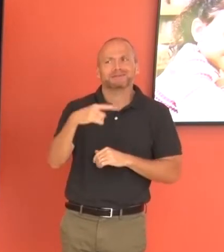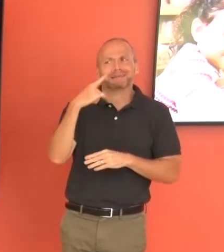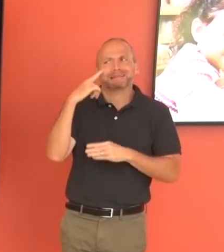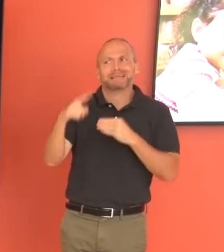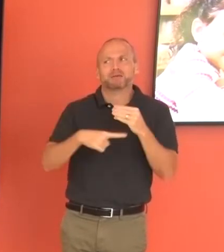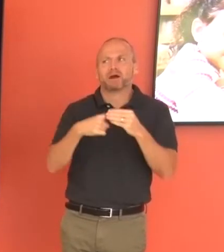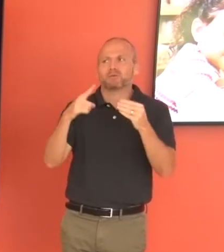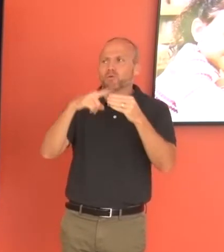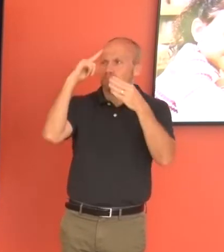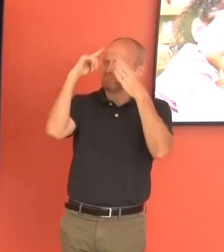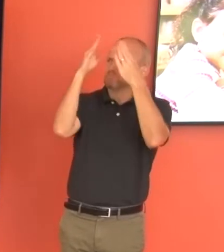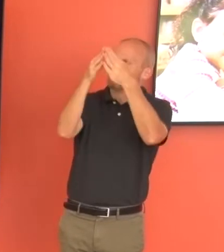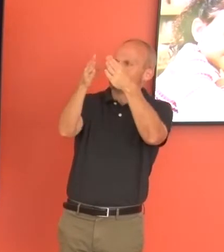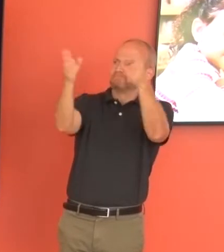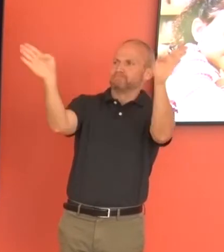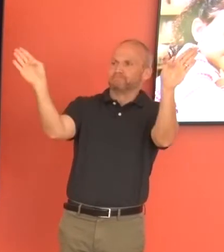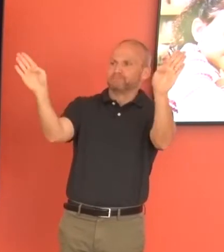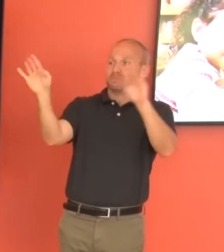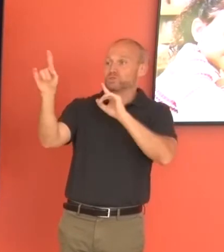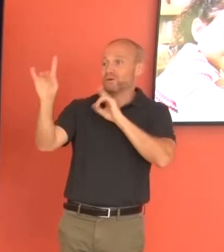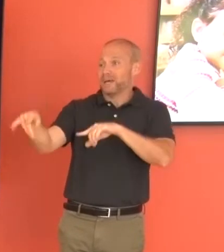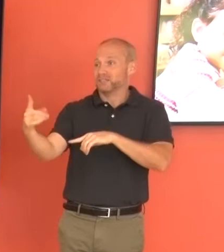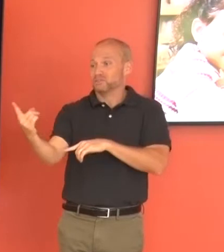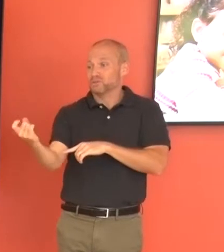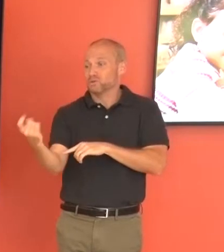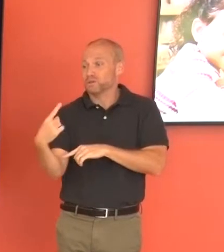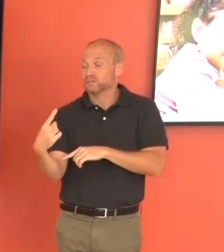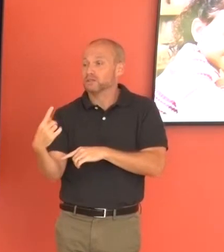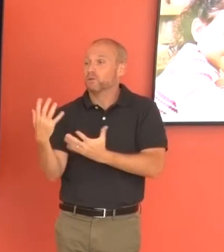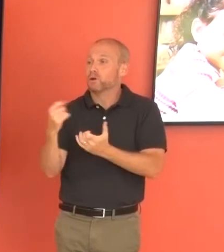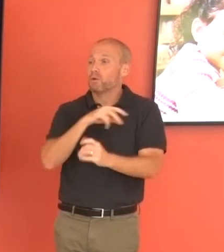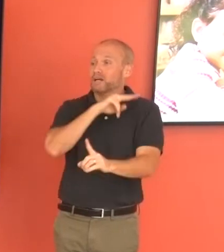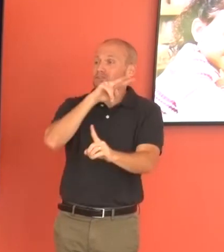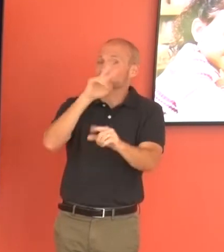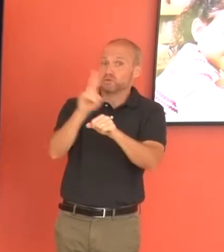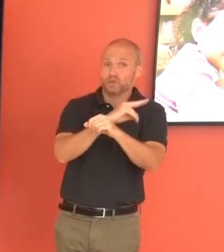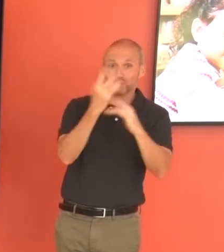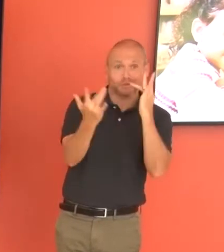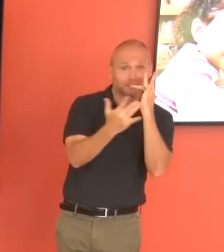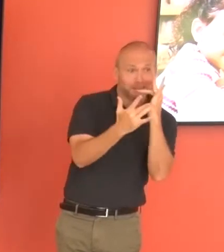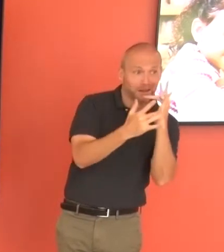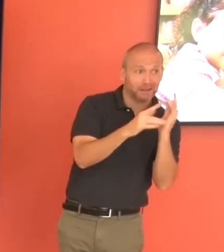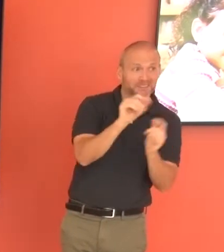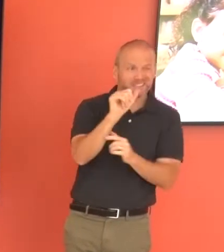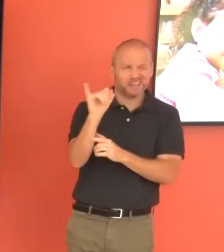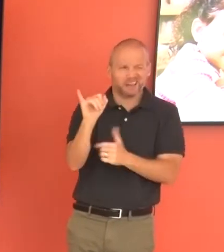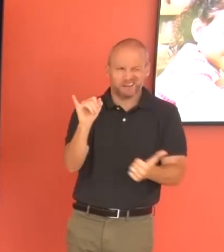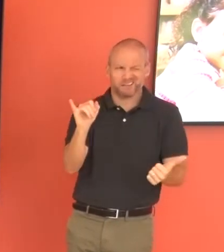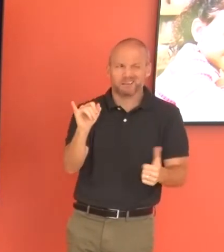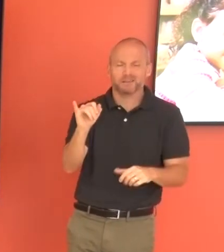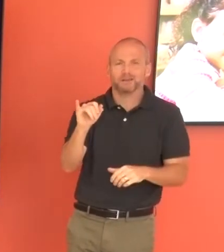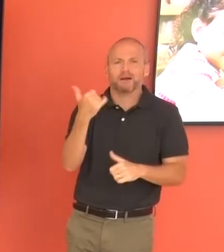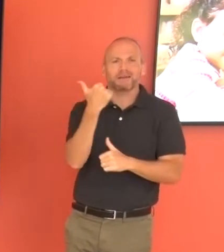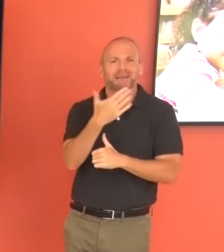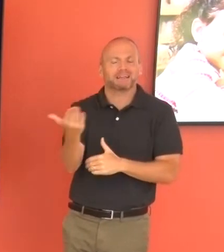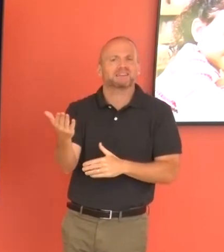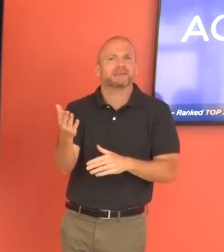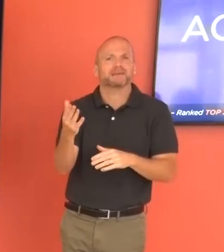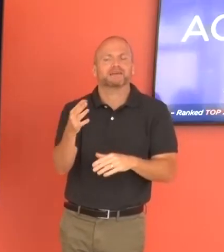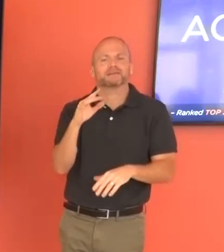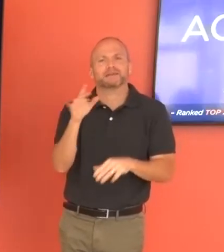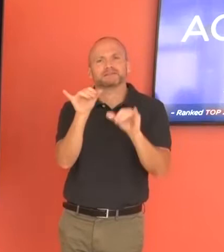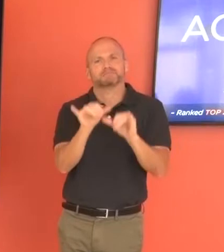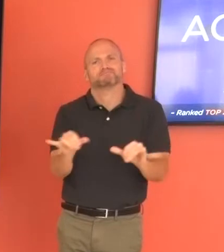in a broader sense to address your question. We want to apply technology and AI on anything that's tedious